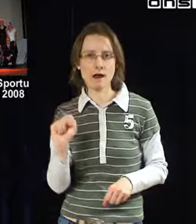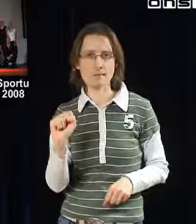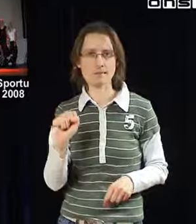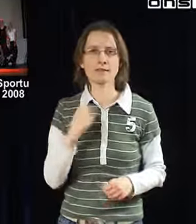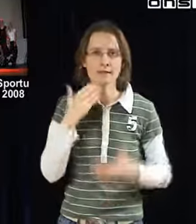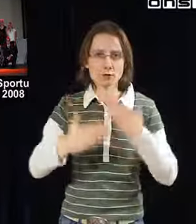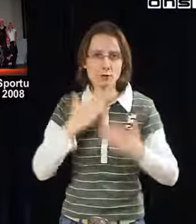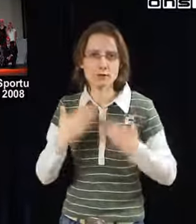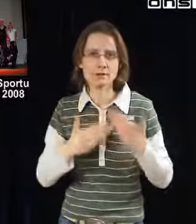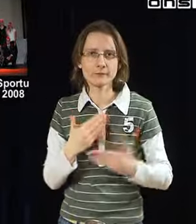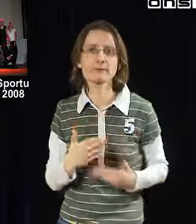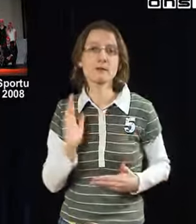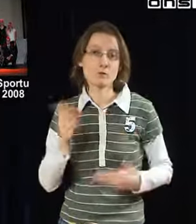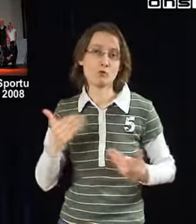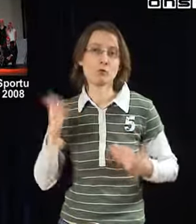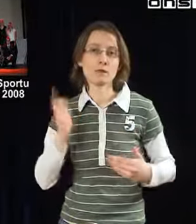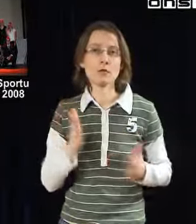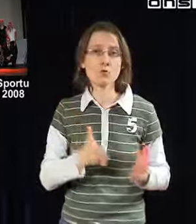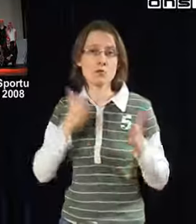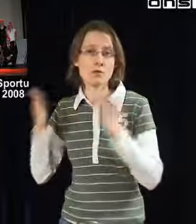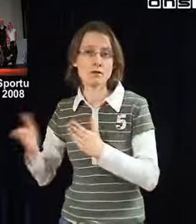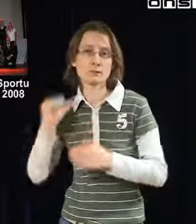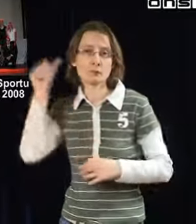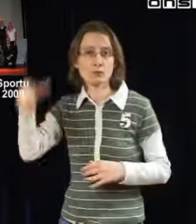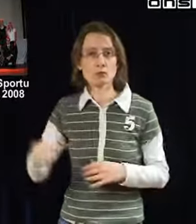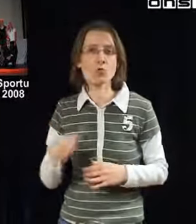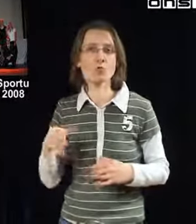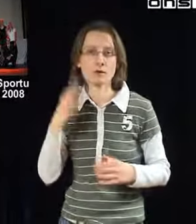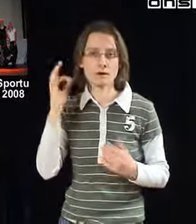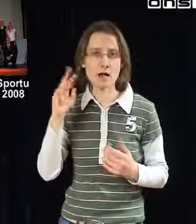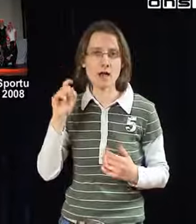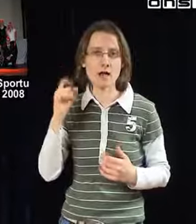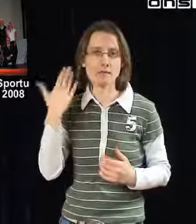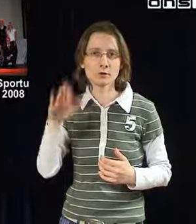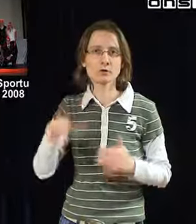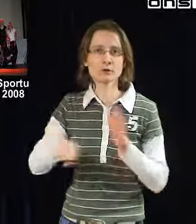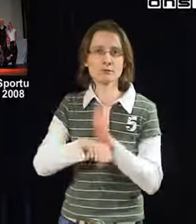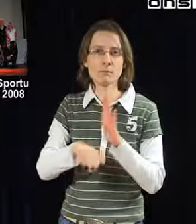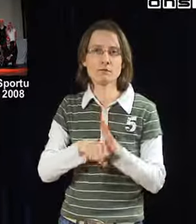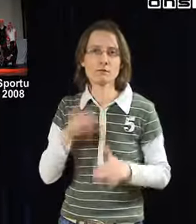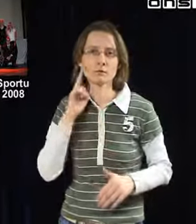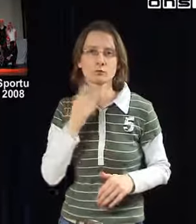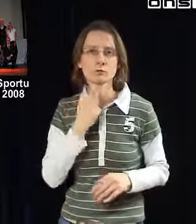a star, I got my hot balls And I want you tonight I'm